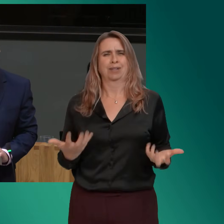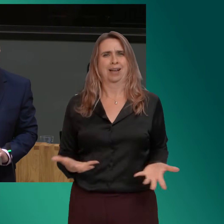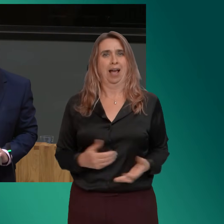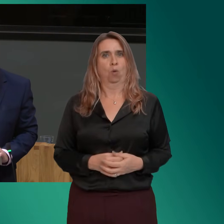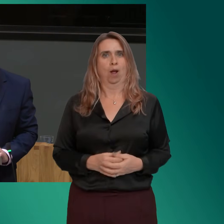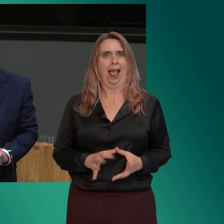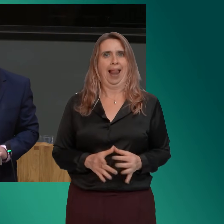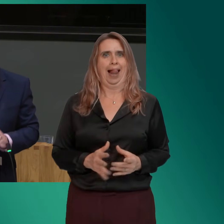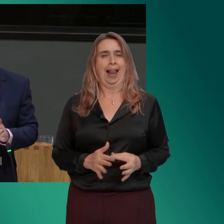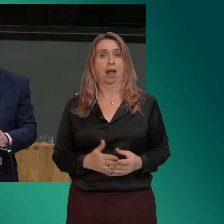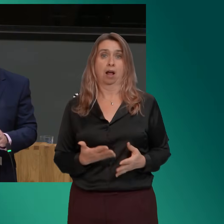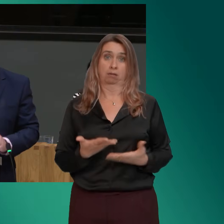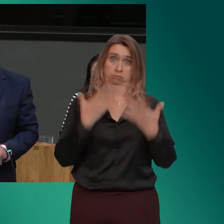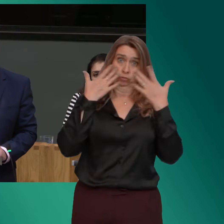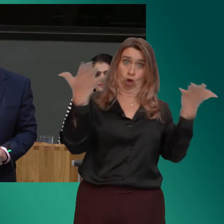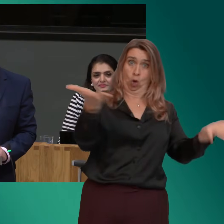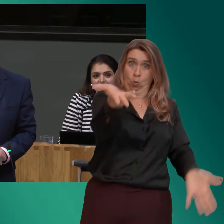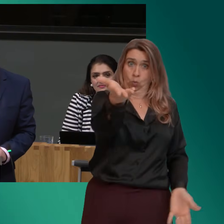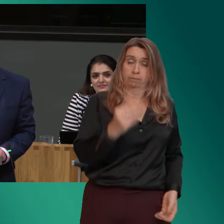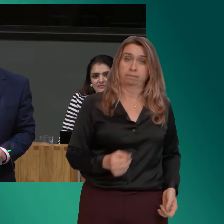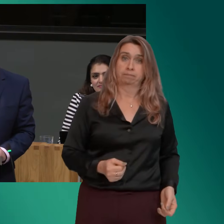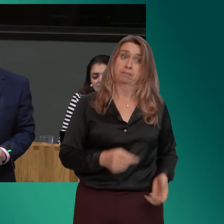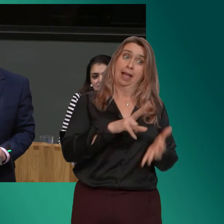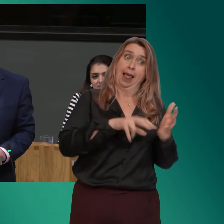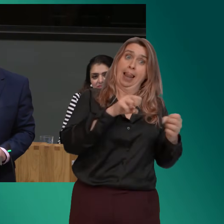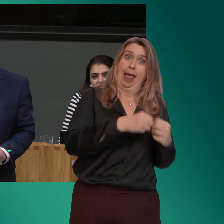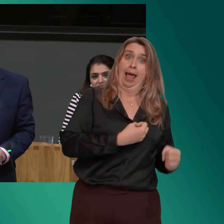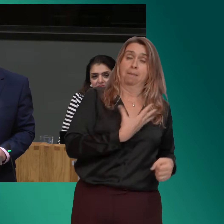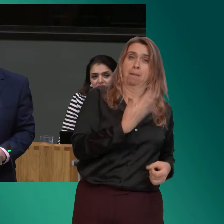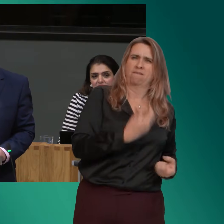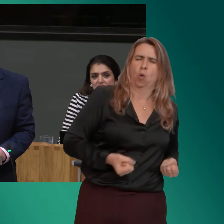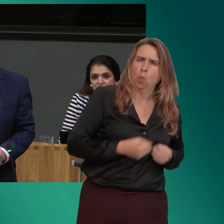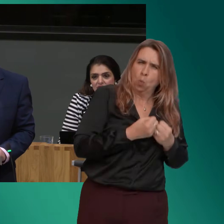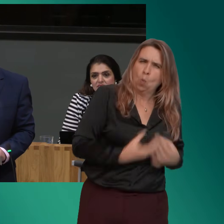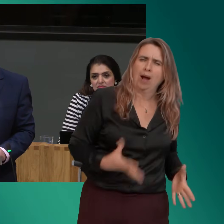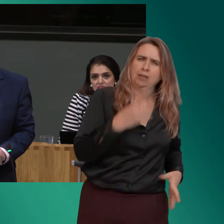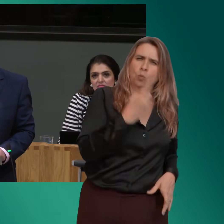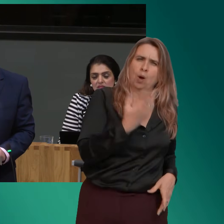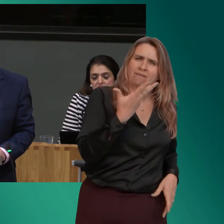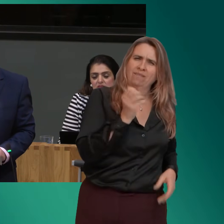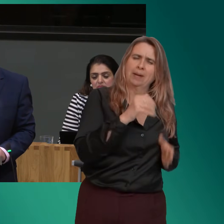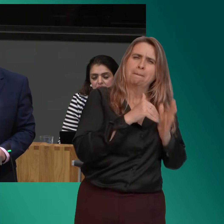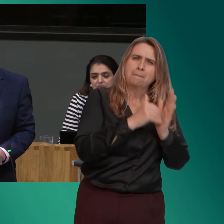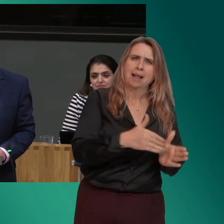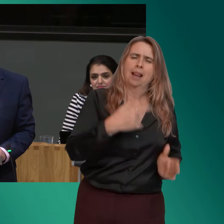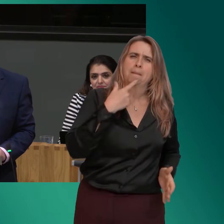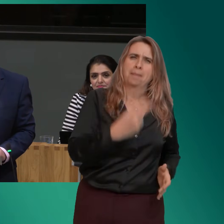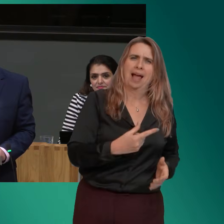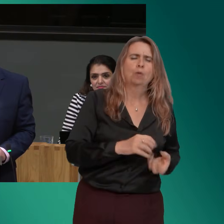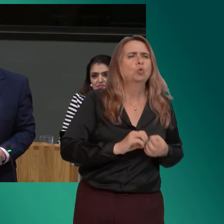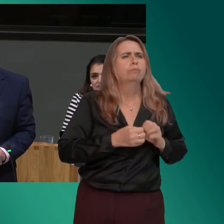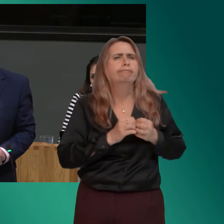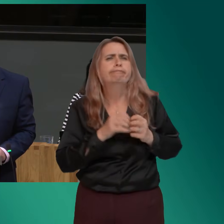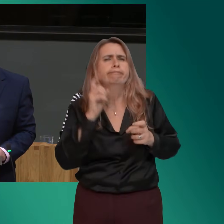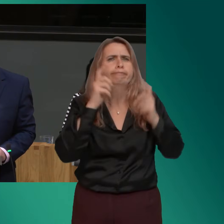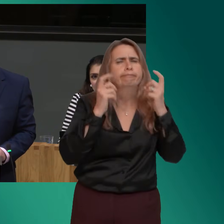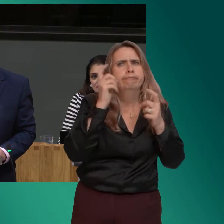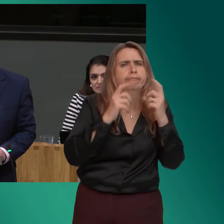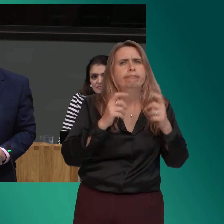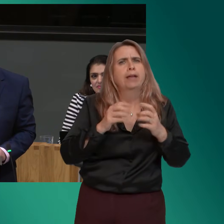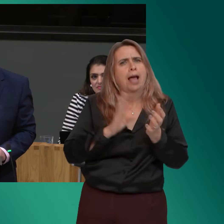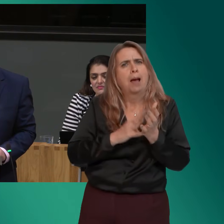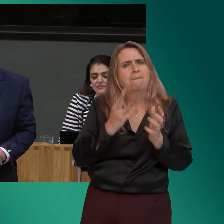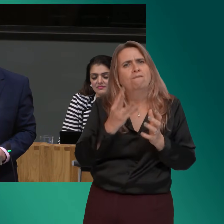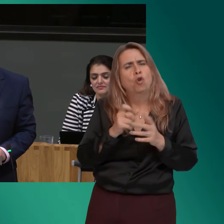nowhere to hide. The previous Labour administration wasted £150 million developing an M4 relief